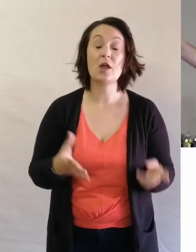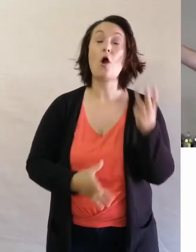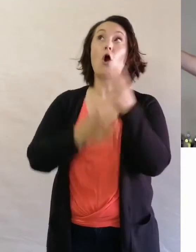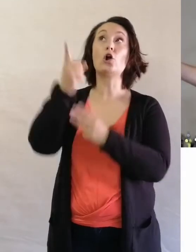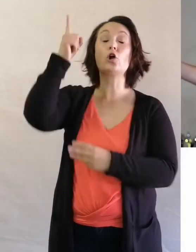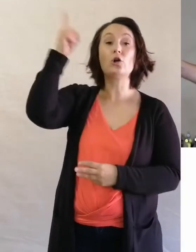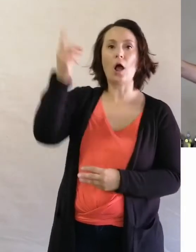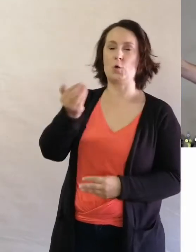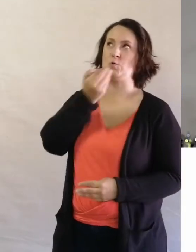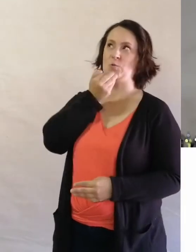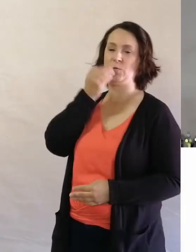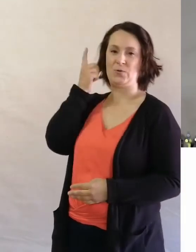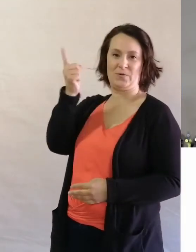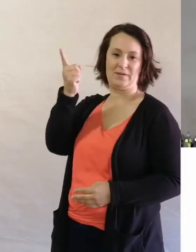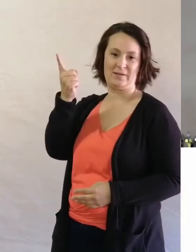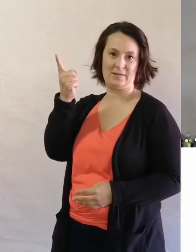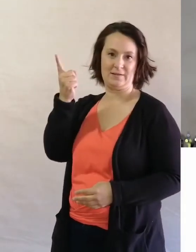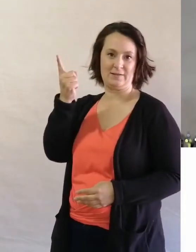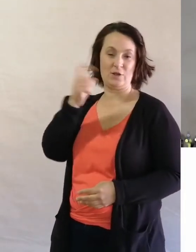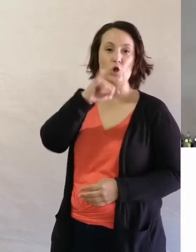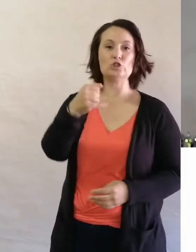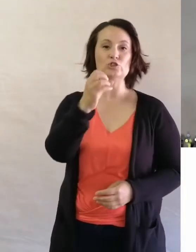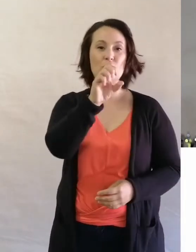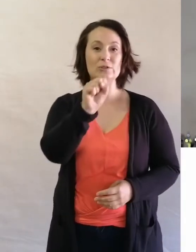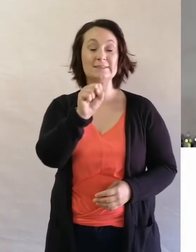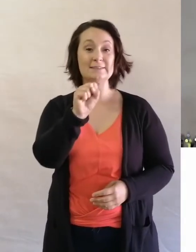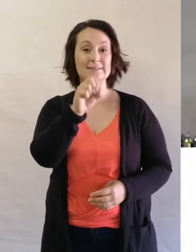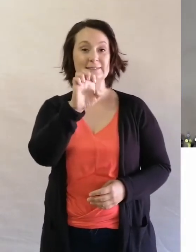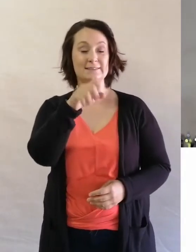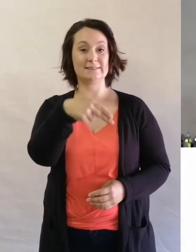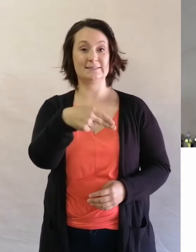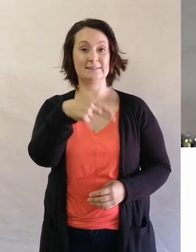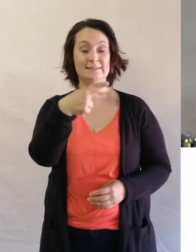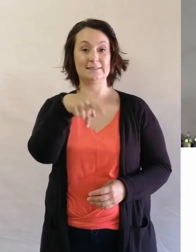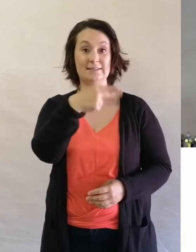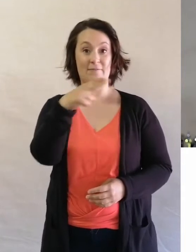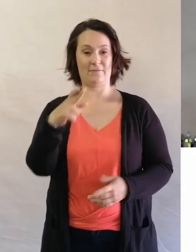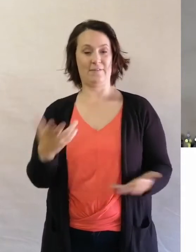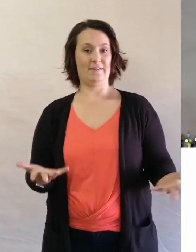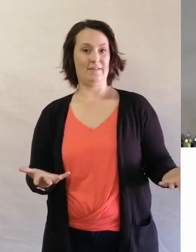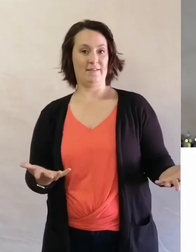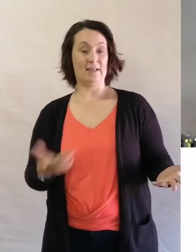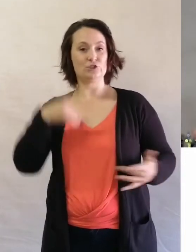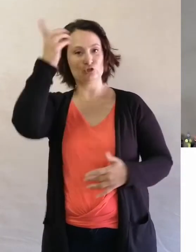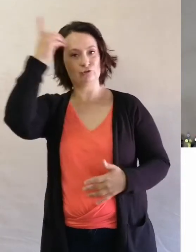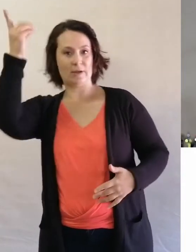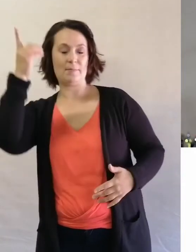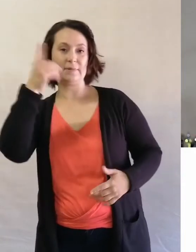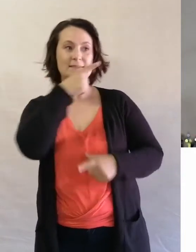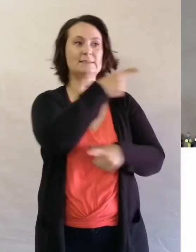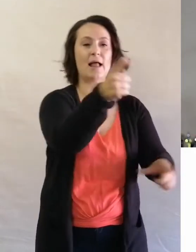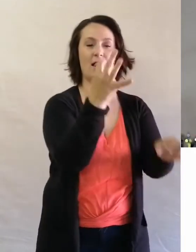God is? Remember Joseph, the dreamer. God gives him a dream. And he comes and he's saying to, he's a bit silly, you know, the way he spoke to his father and his